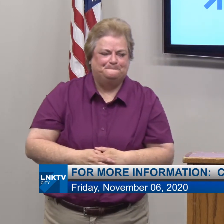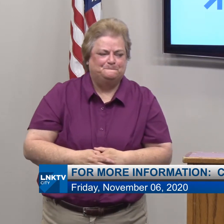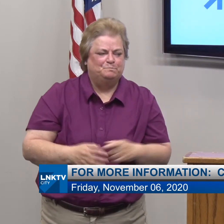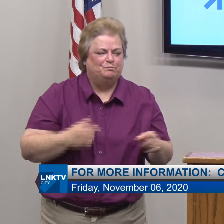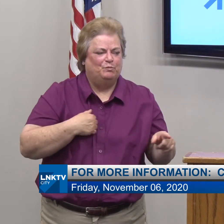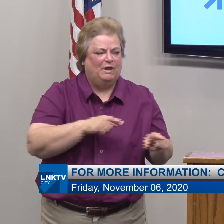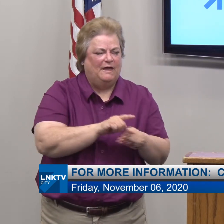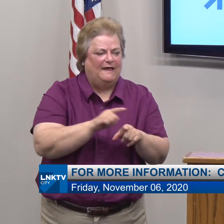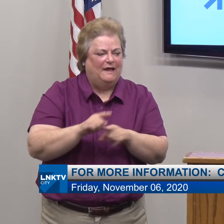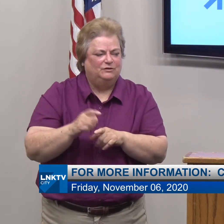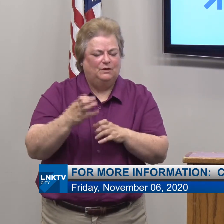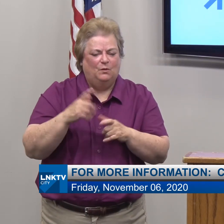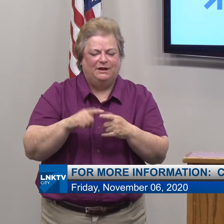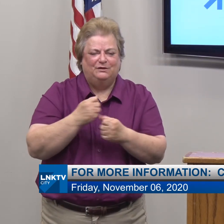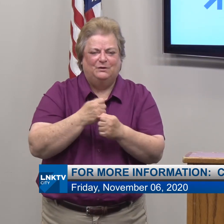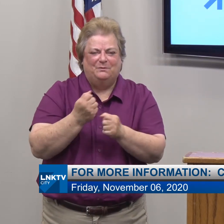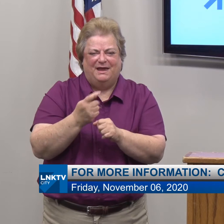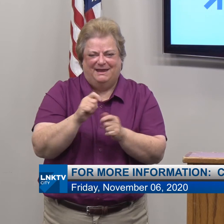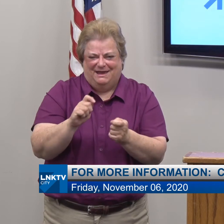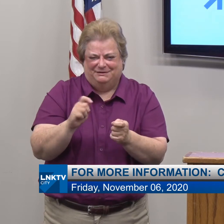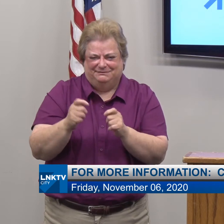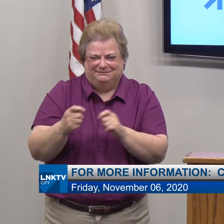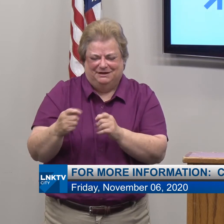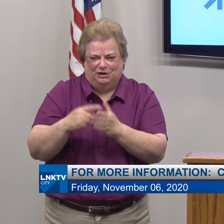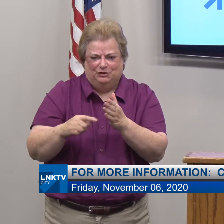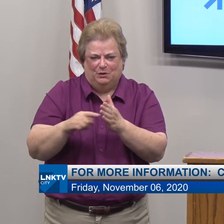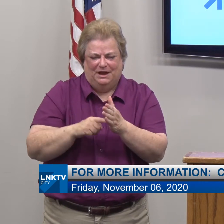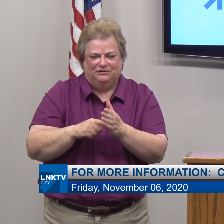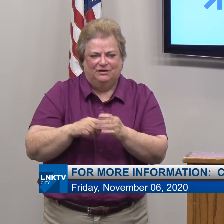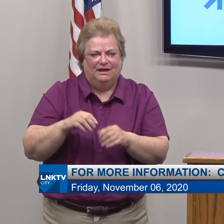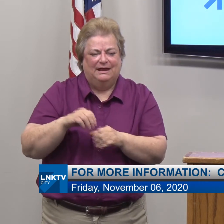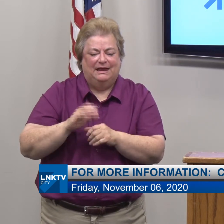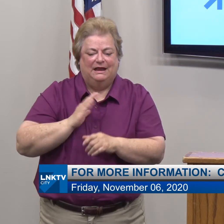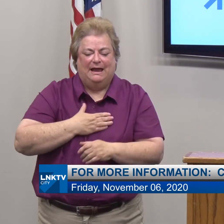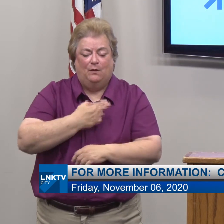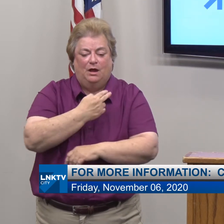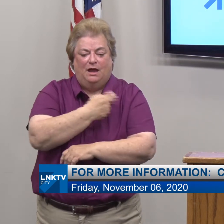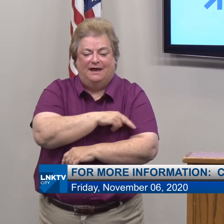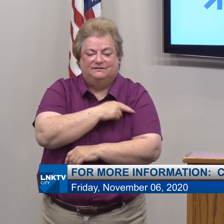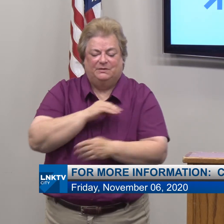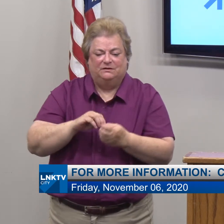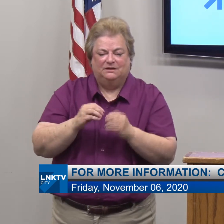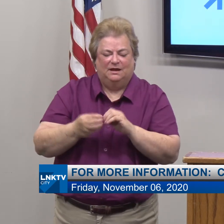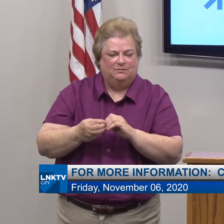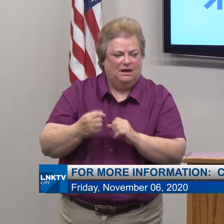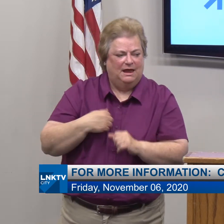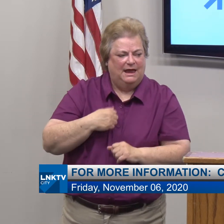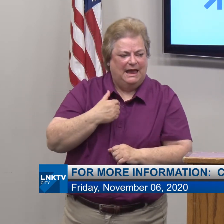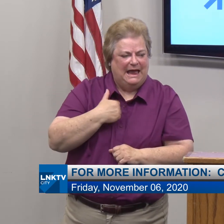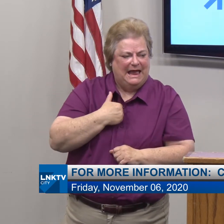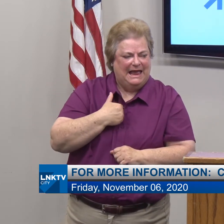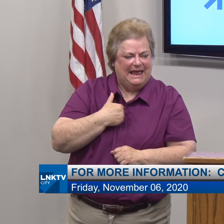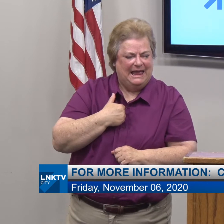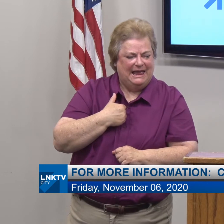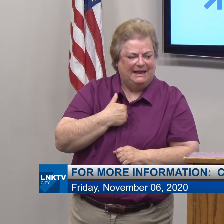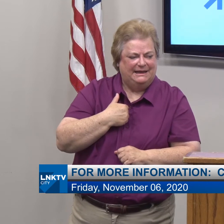I also wanted to make a correction in our hospital numbers. I realized I had some number,